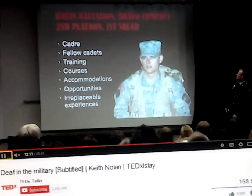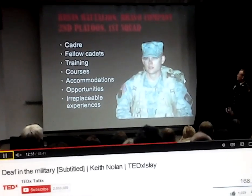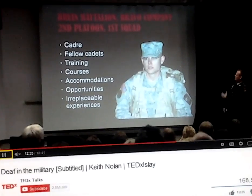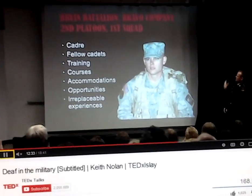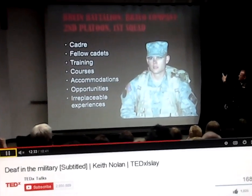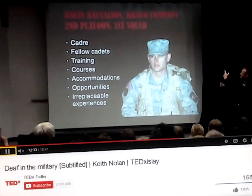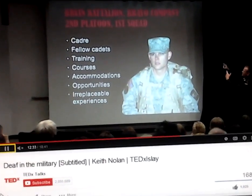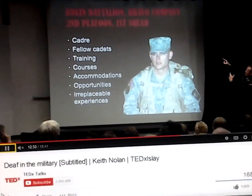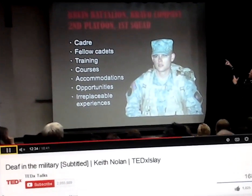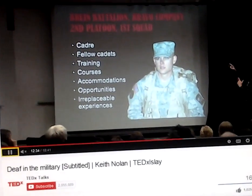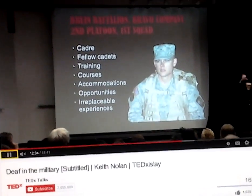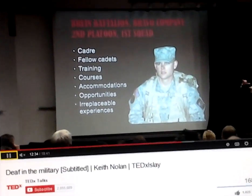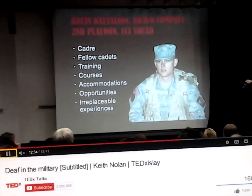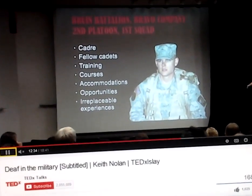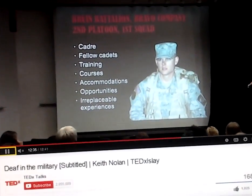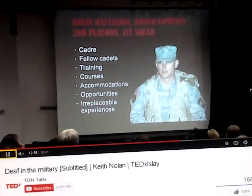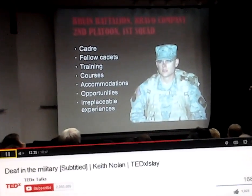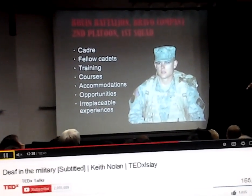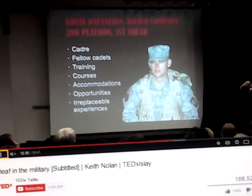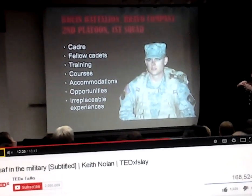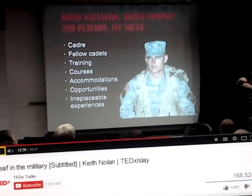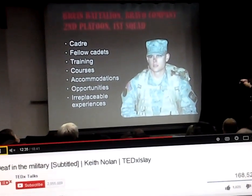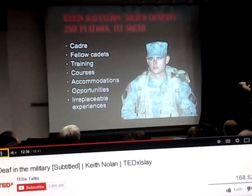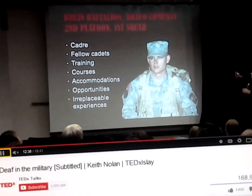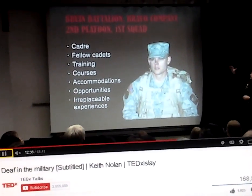New picture, please.